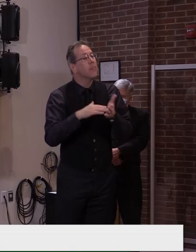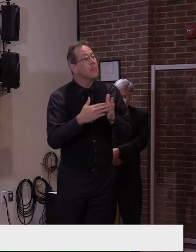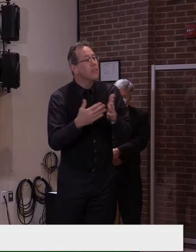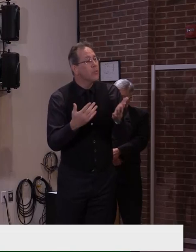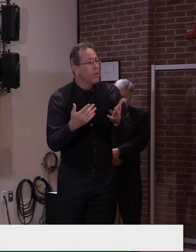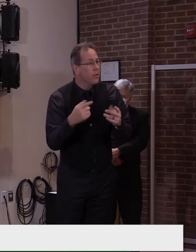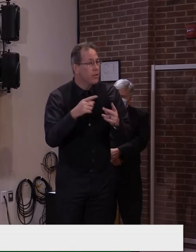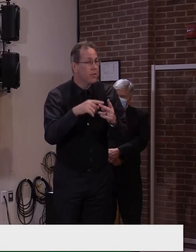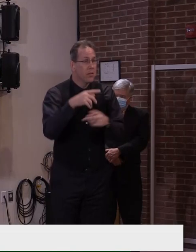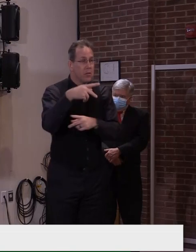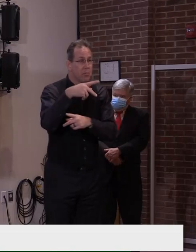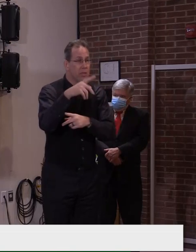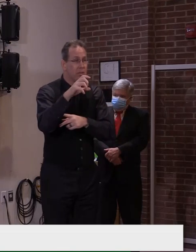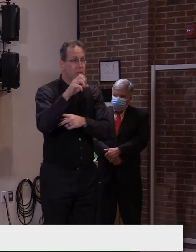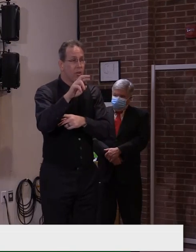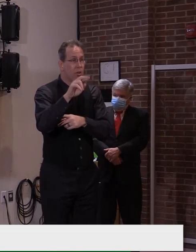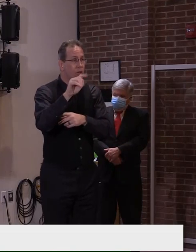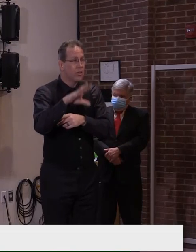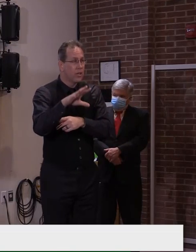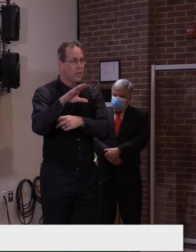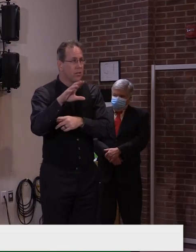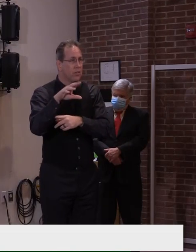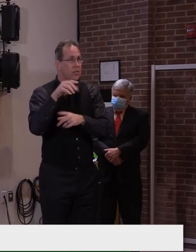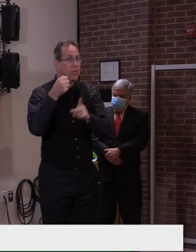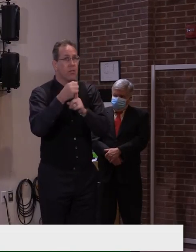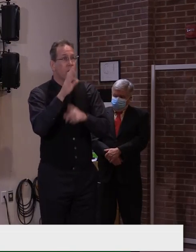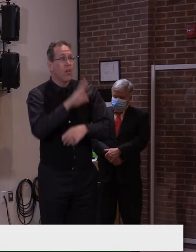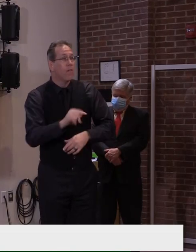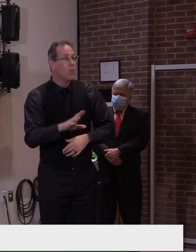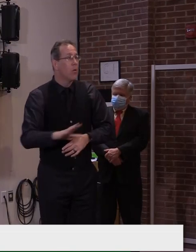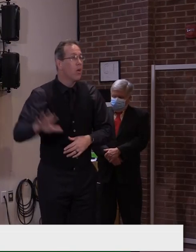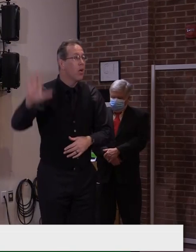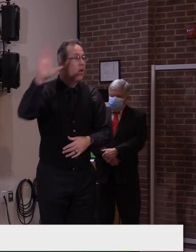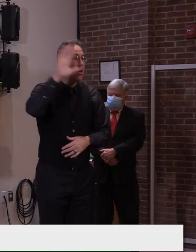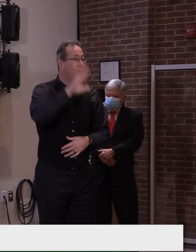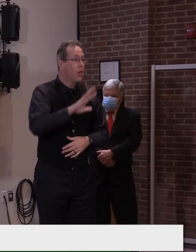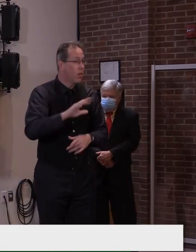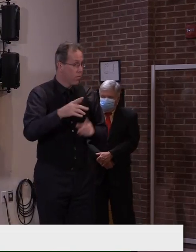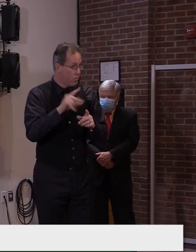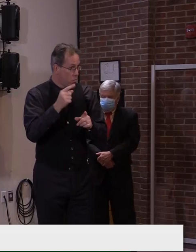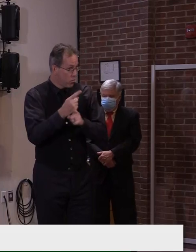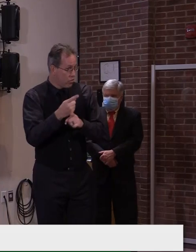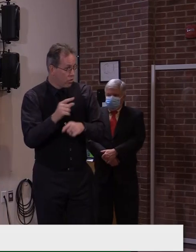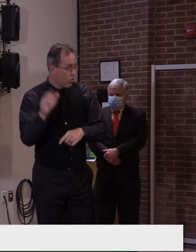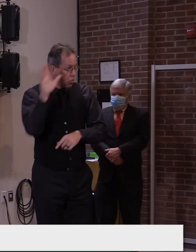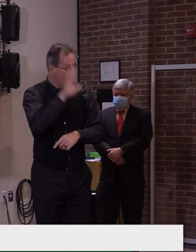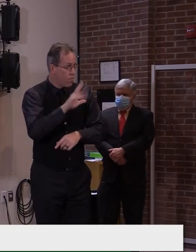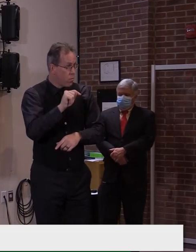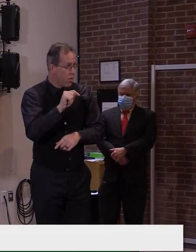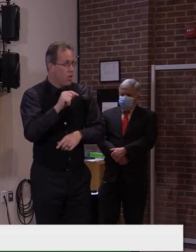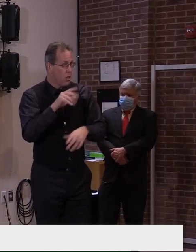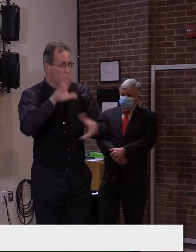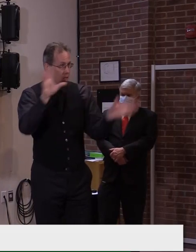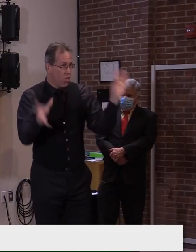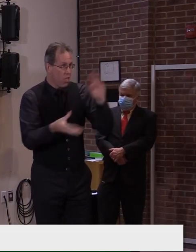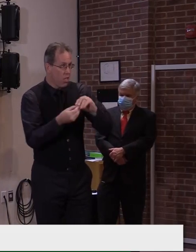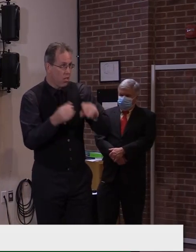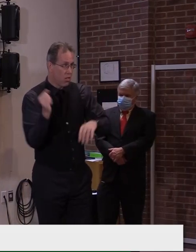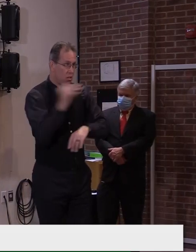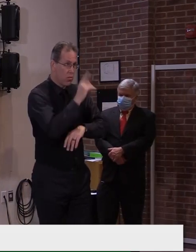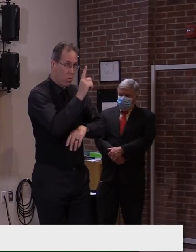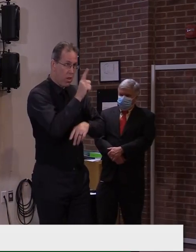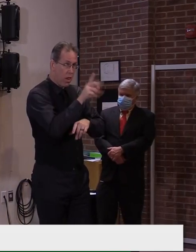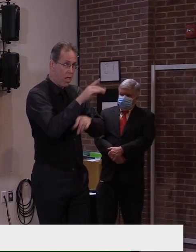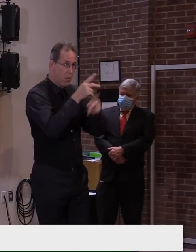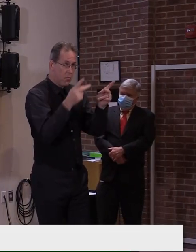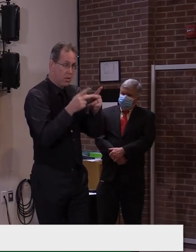the state because of the contract we have. So it's every region of the state could benefit in that way. For outbreak